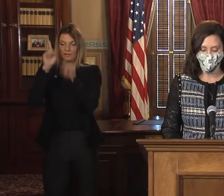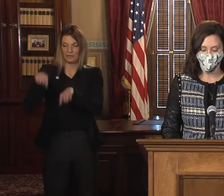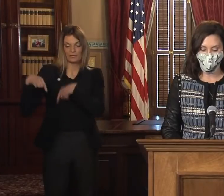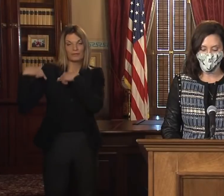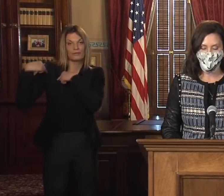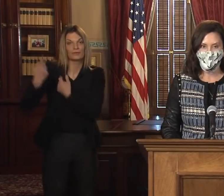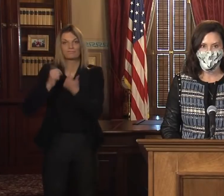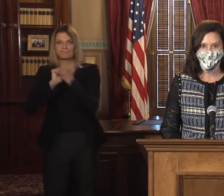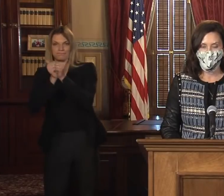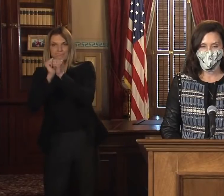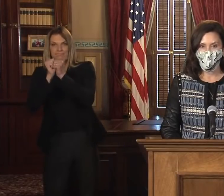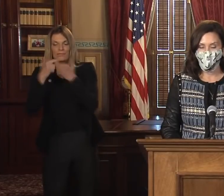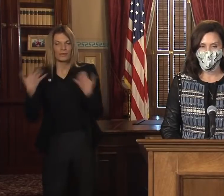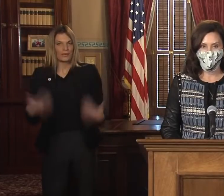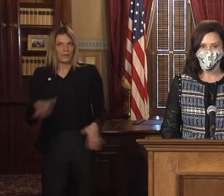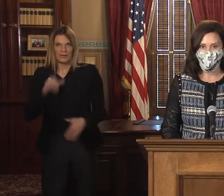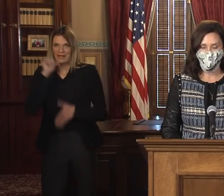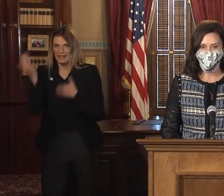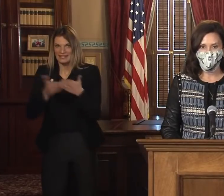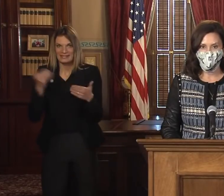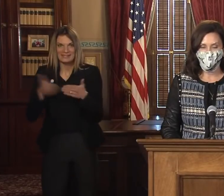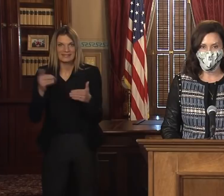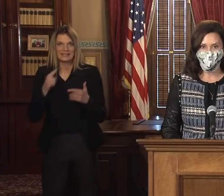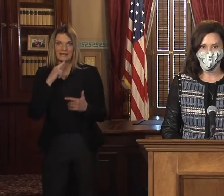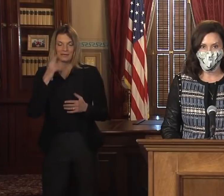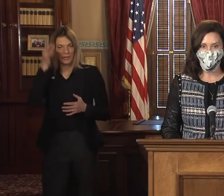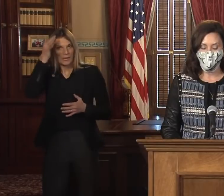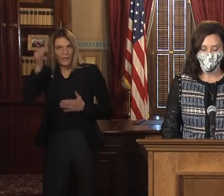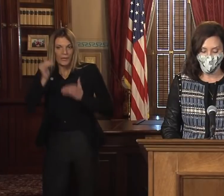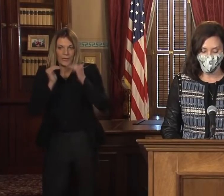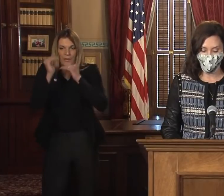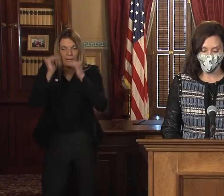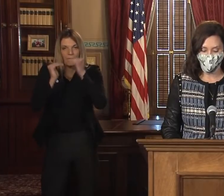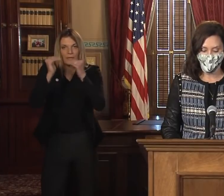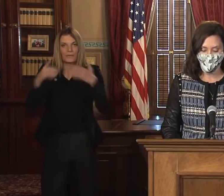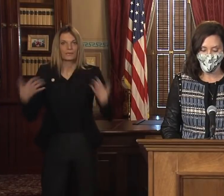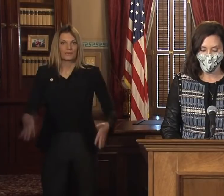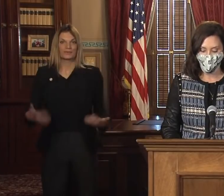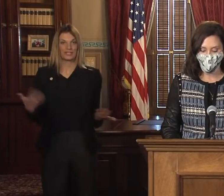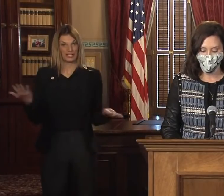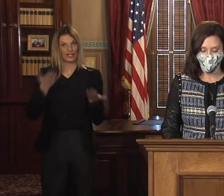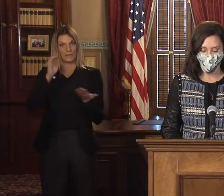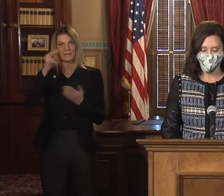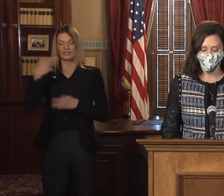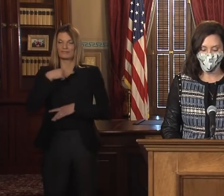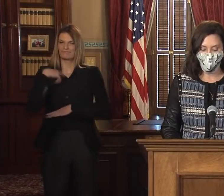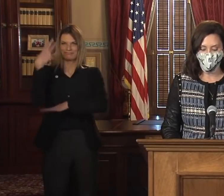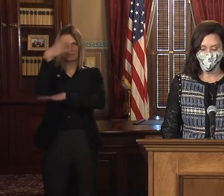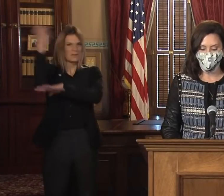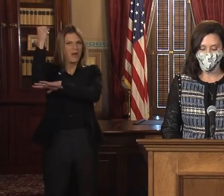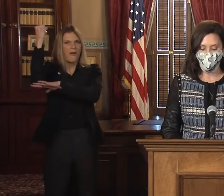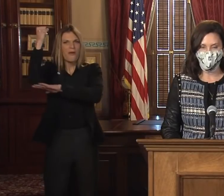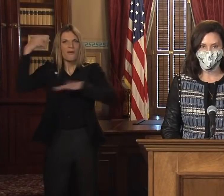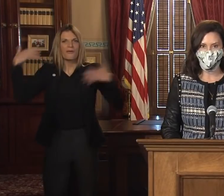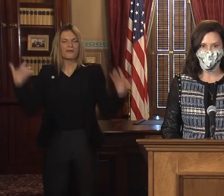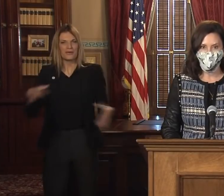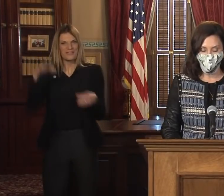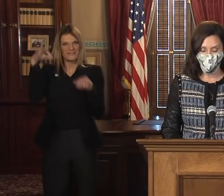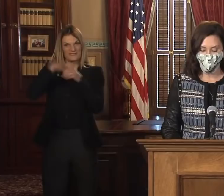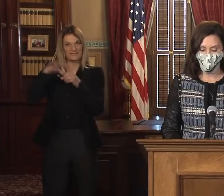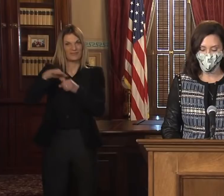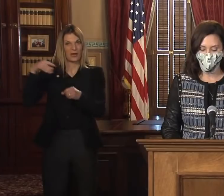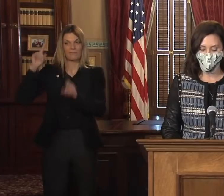on both sides. And one of the great things here in Michigan is we shattered all records for the most votes cast